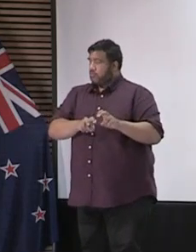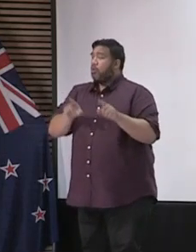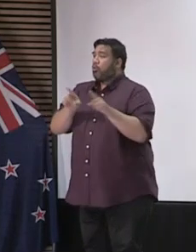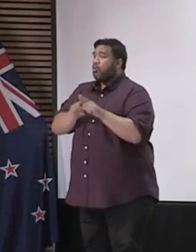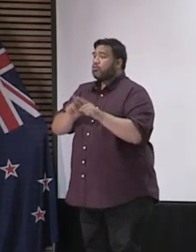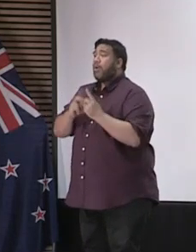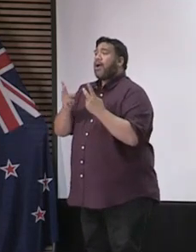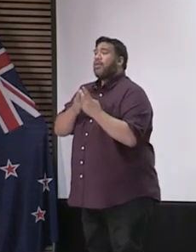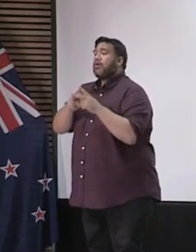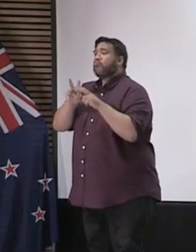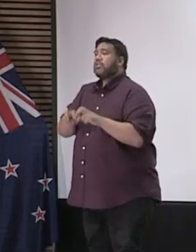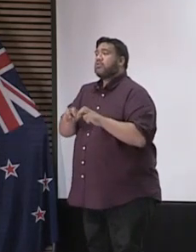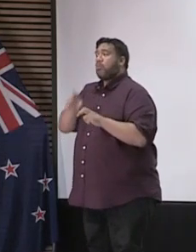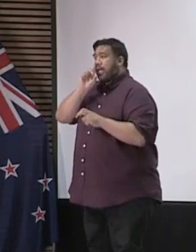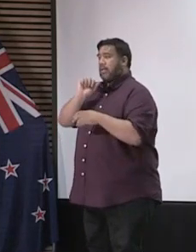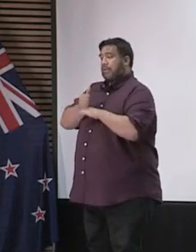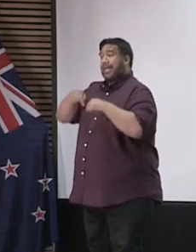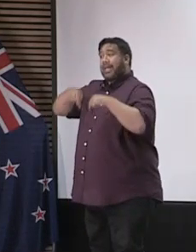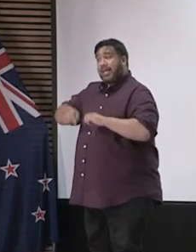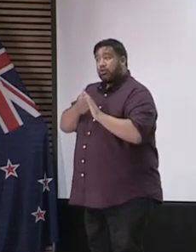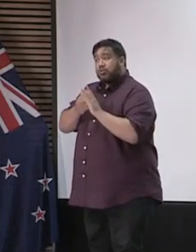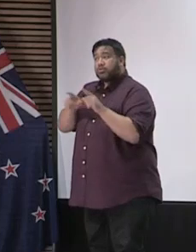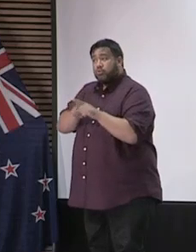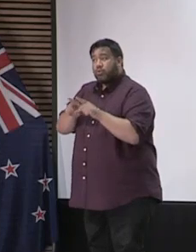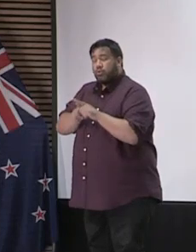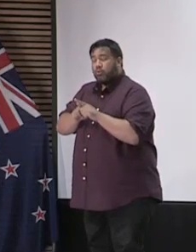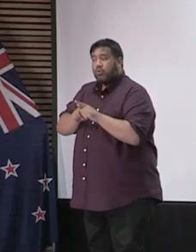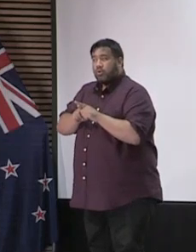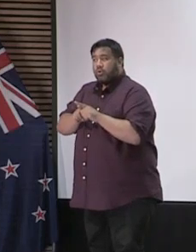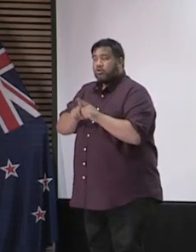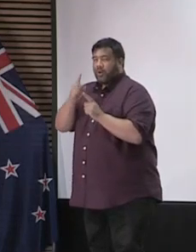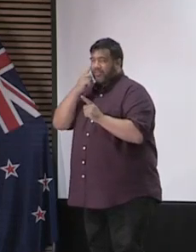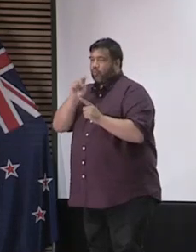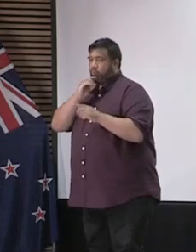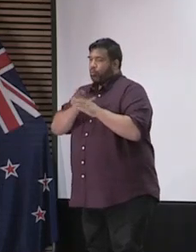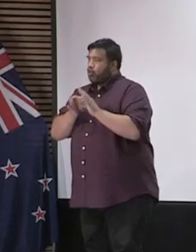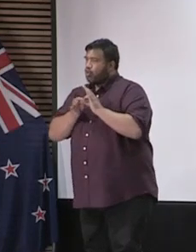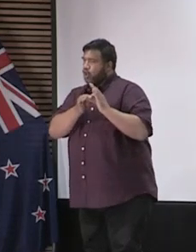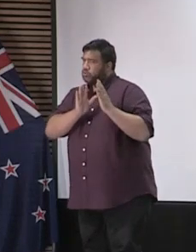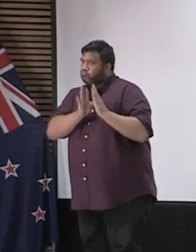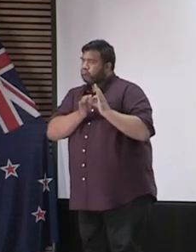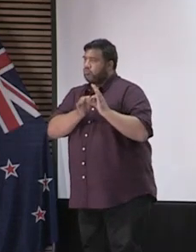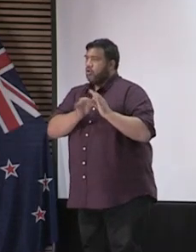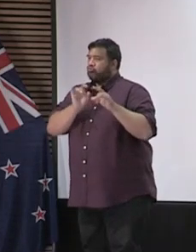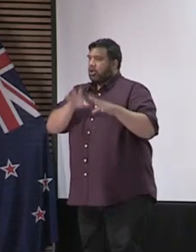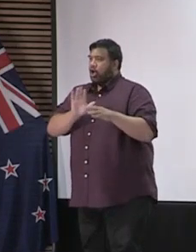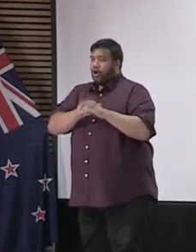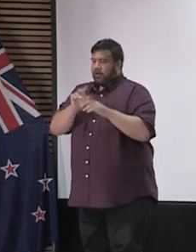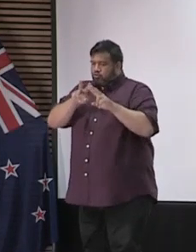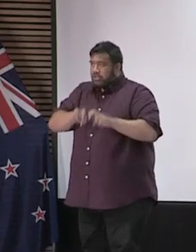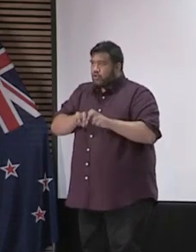that we can also do here, and I think we will look to work really closely with Australia around research, development, and